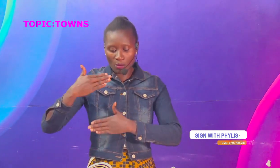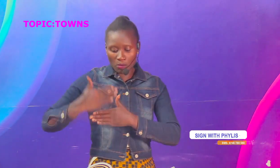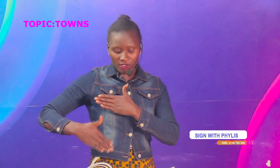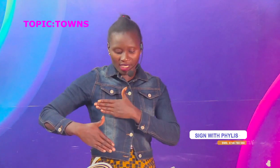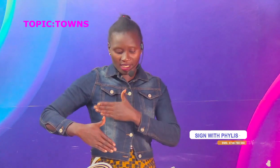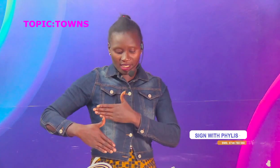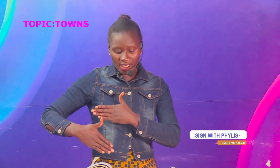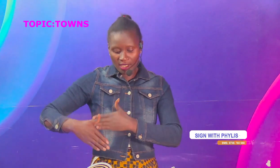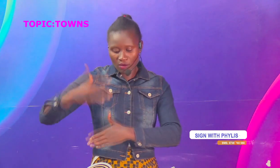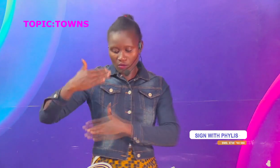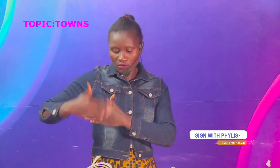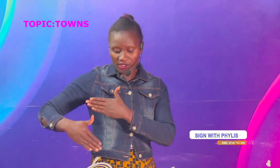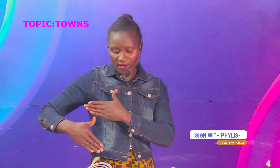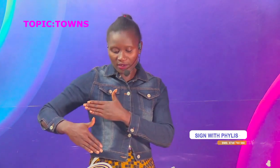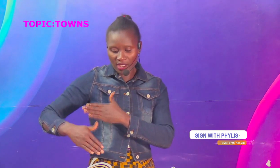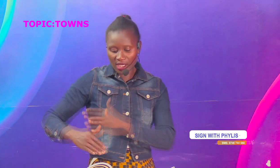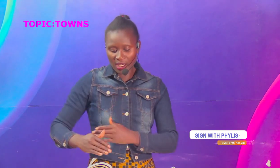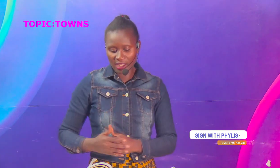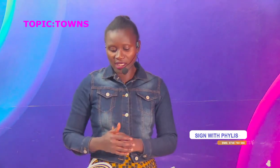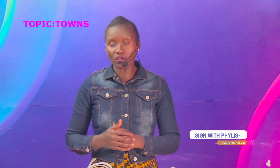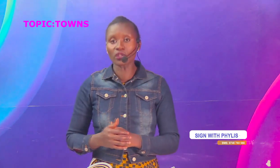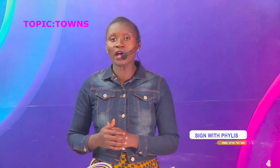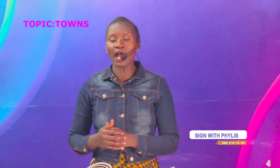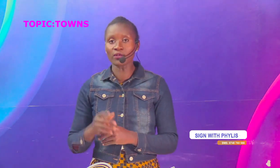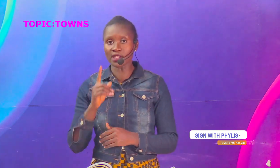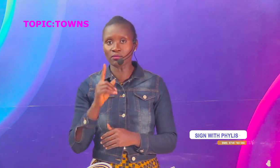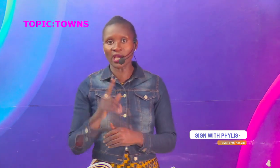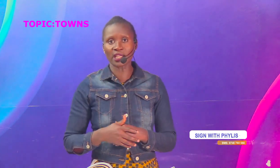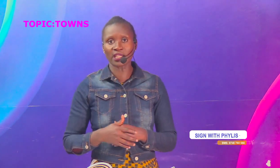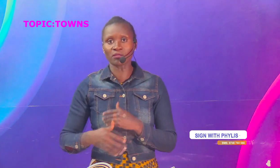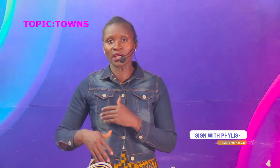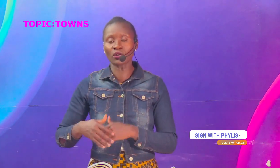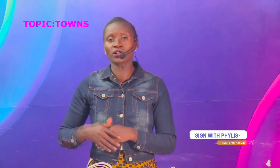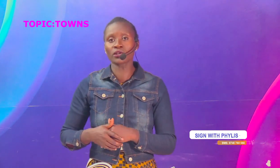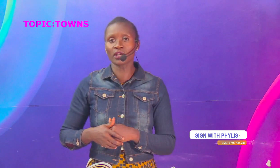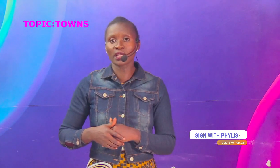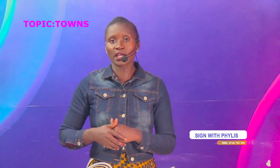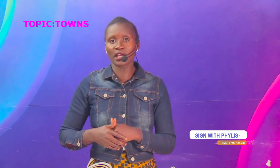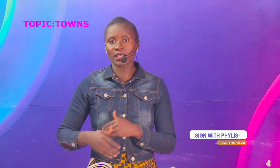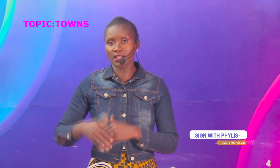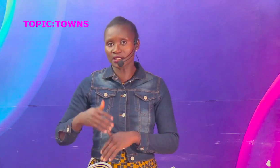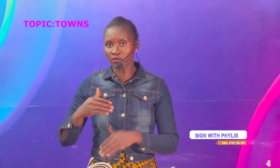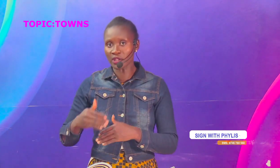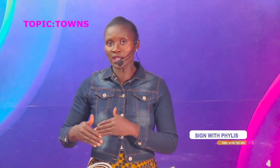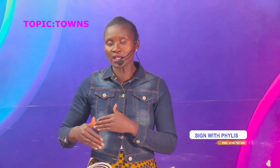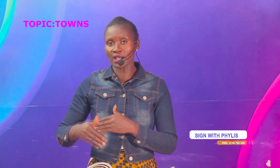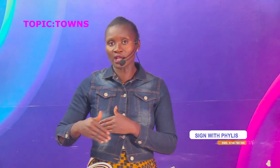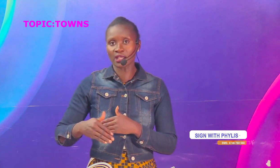Busia. Busia. And then also have Hispania. Hispania also, it's bordering, it is a